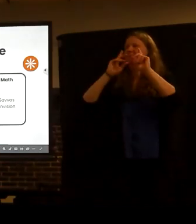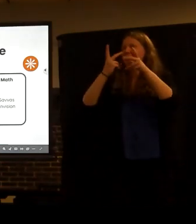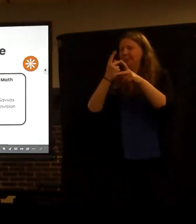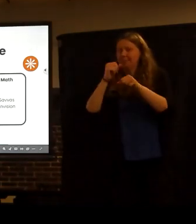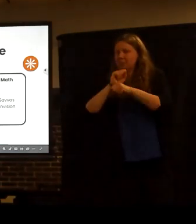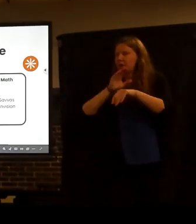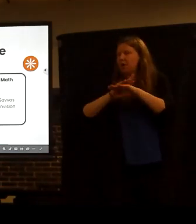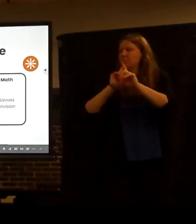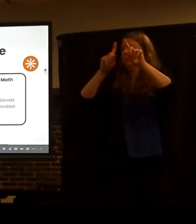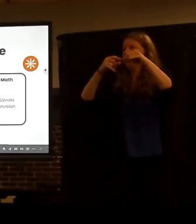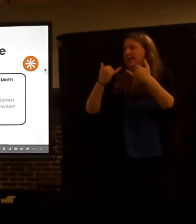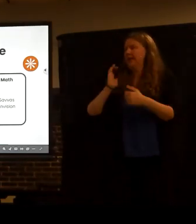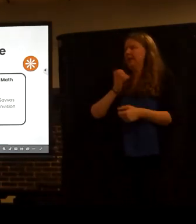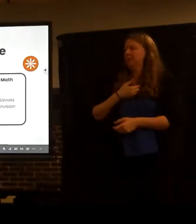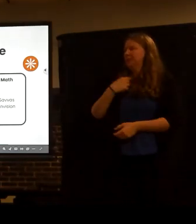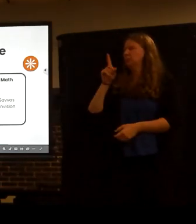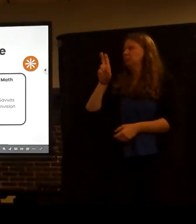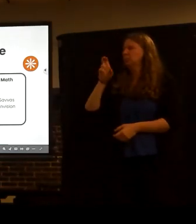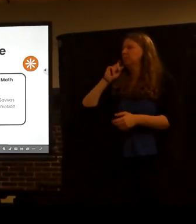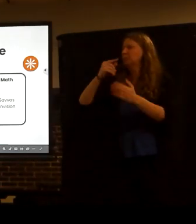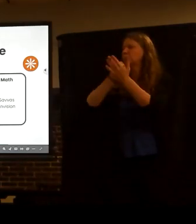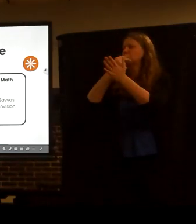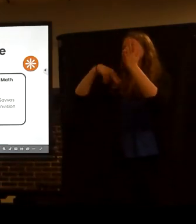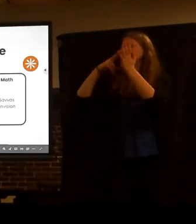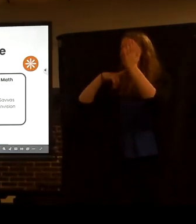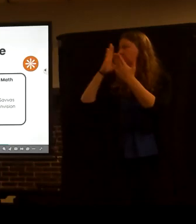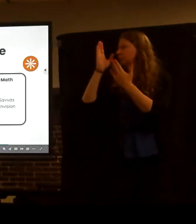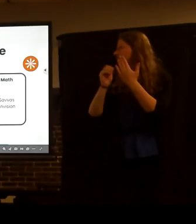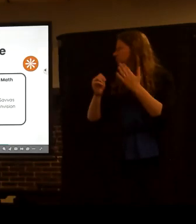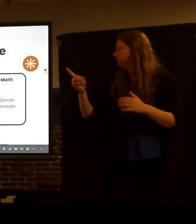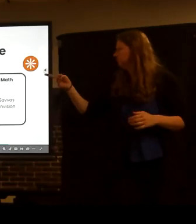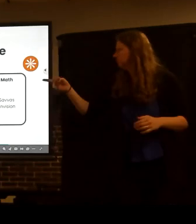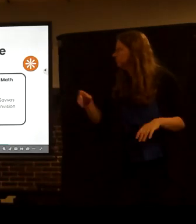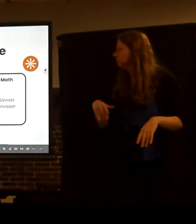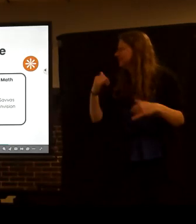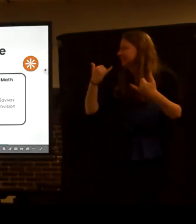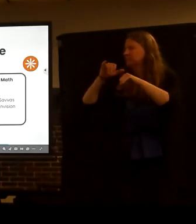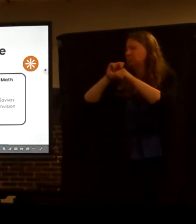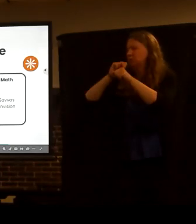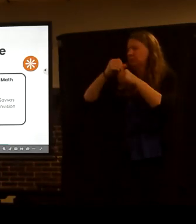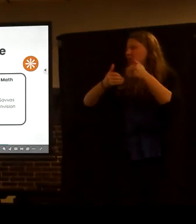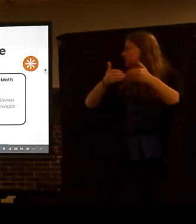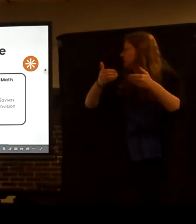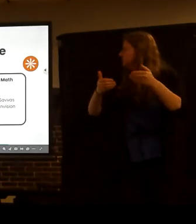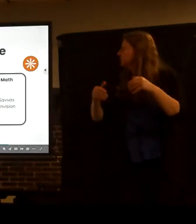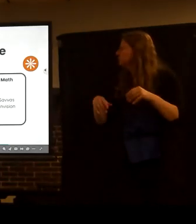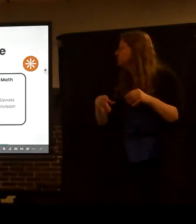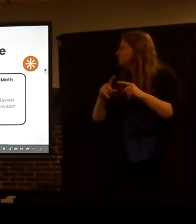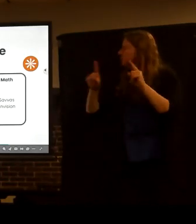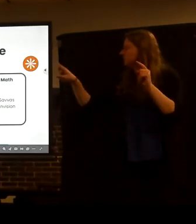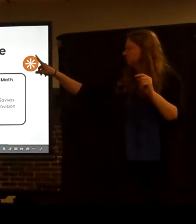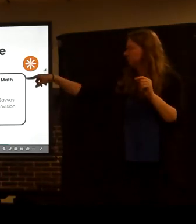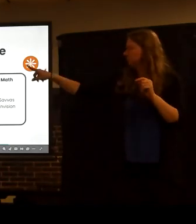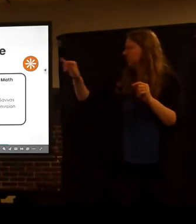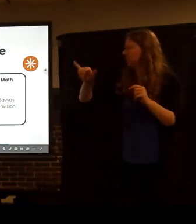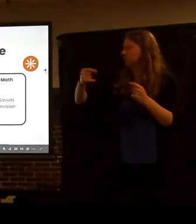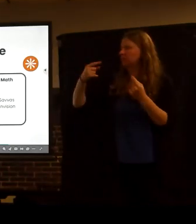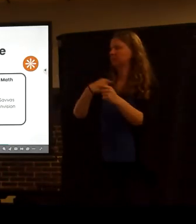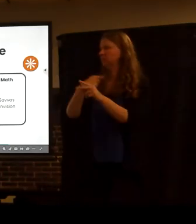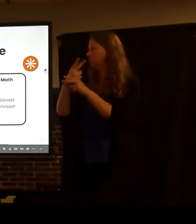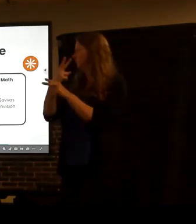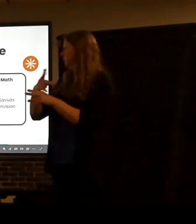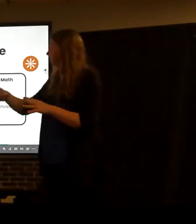arts, we just have been in the process of ordering our new reading curriculum. When we started that last year, we're still in the middle